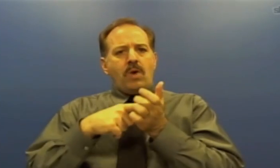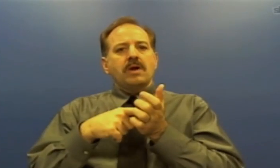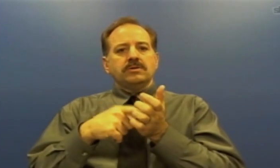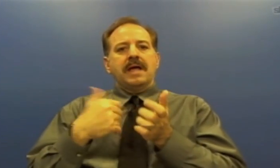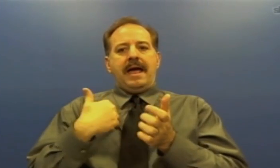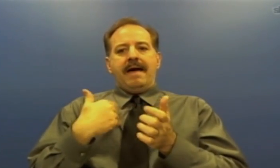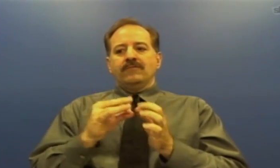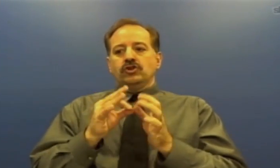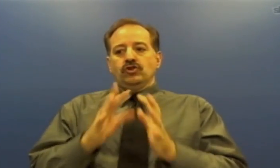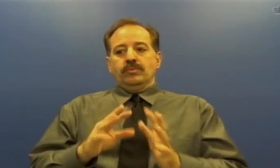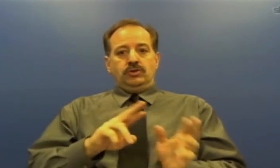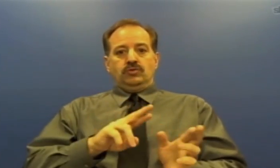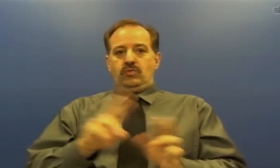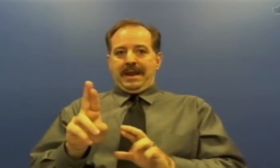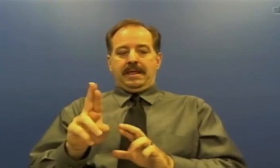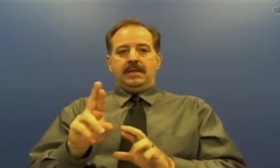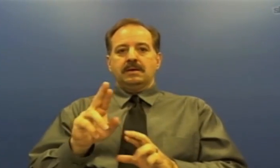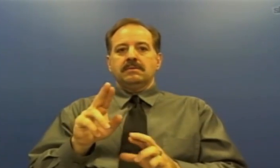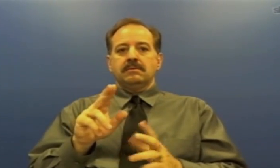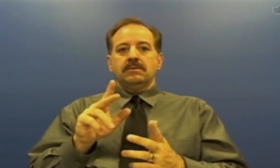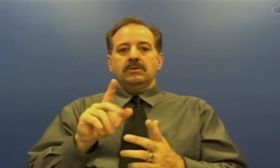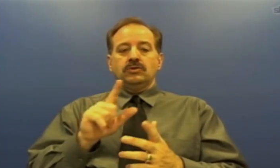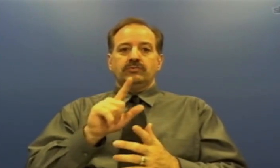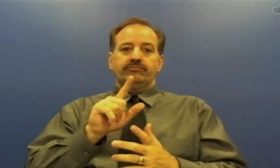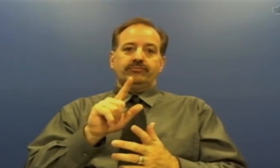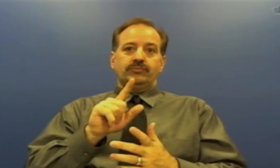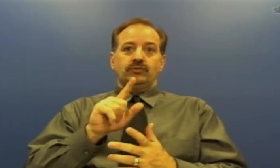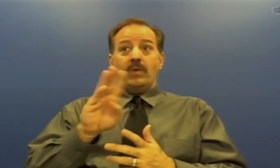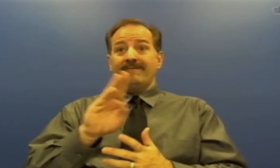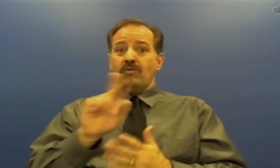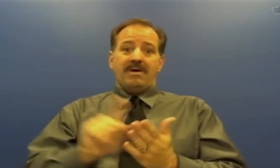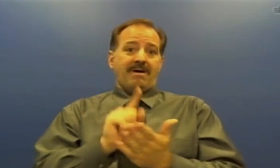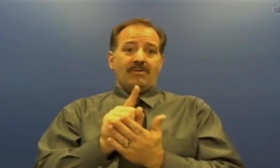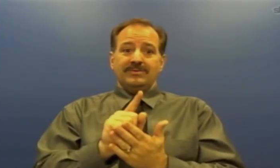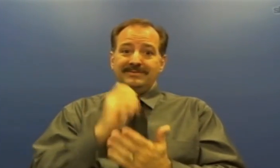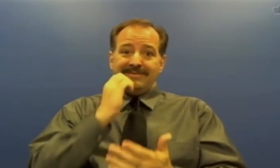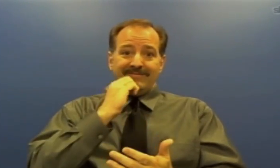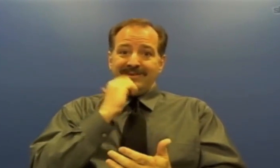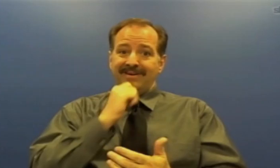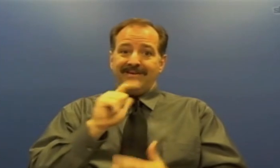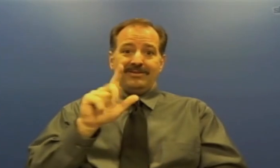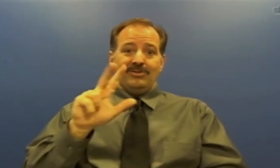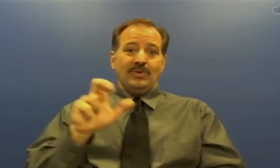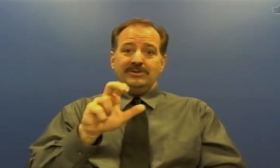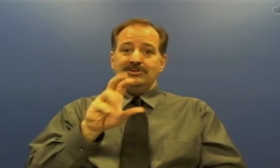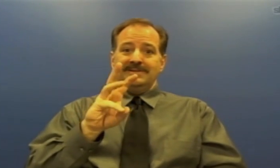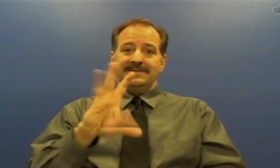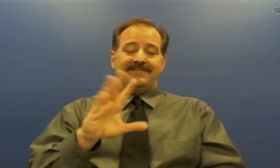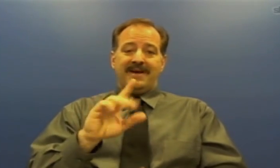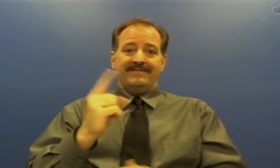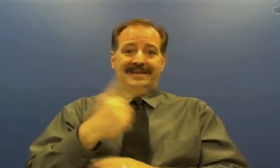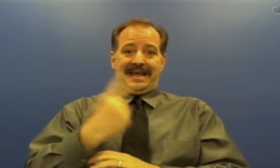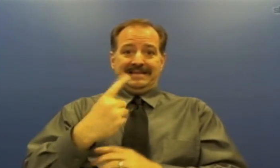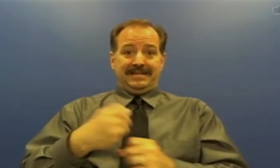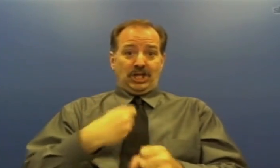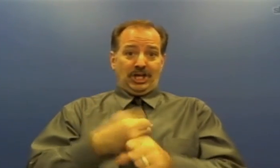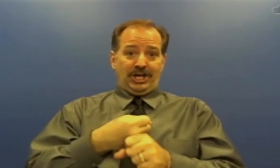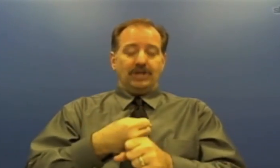So that speaks a little bit about the system. But in addition to the system, the interpreters also have to be available 24 hours a day, 365